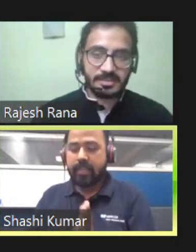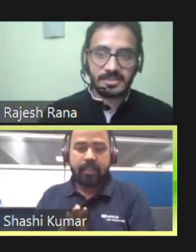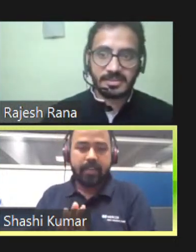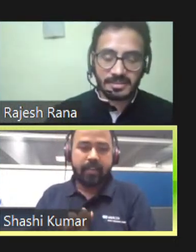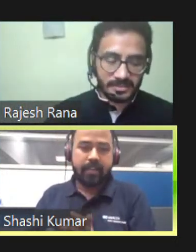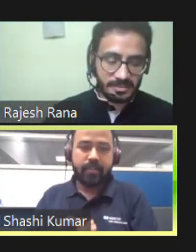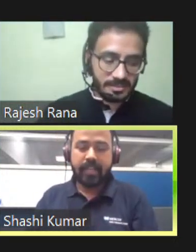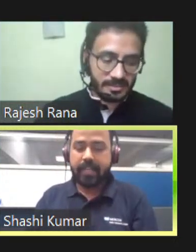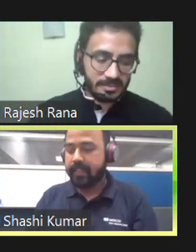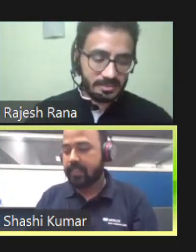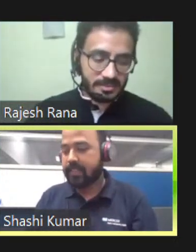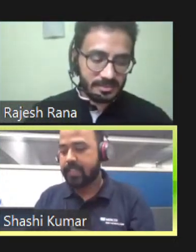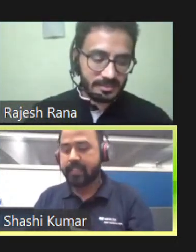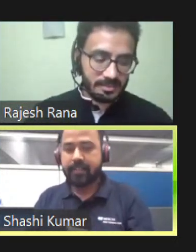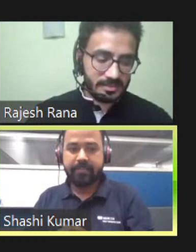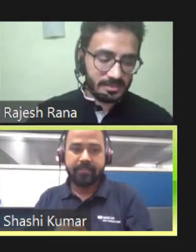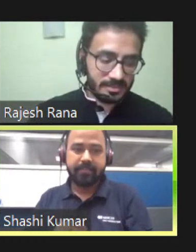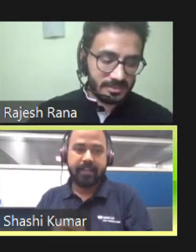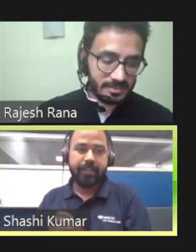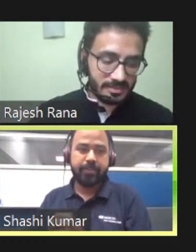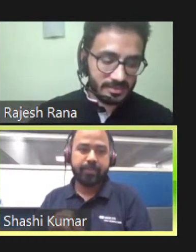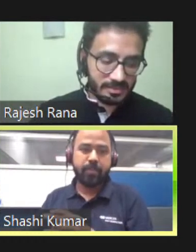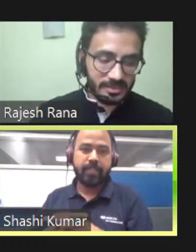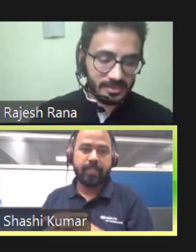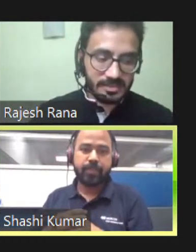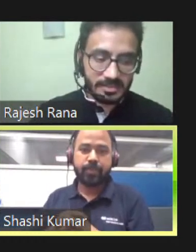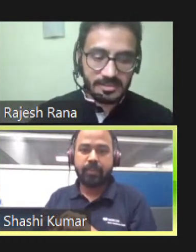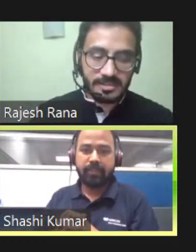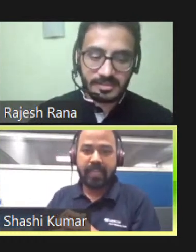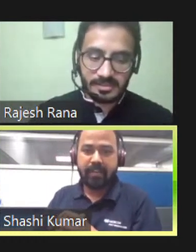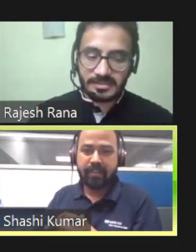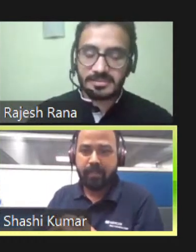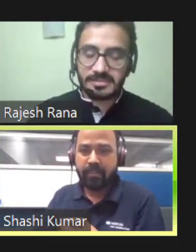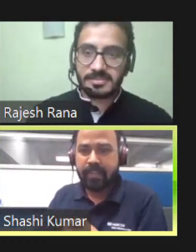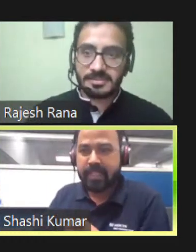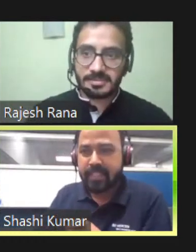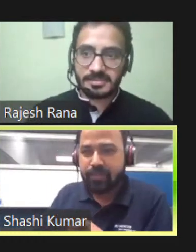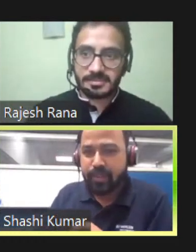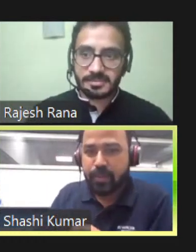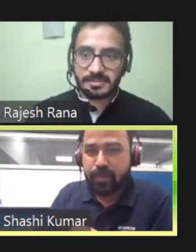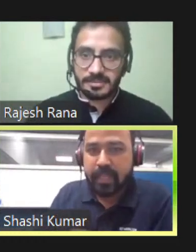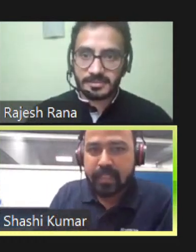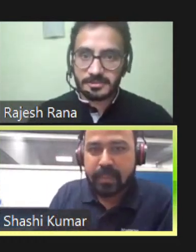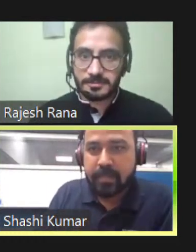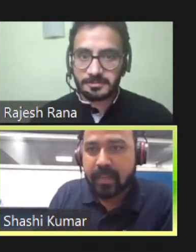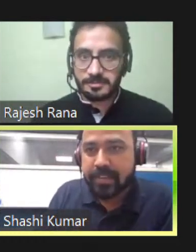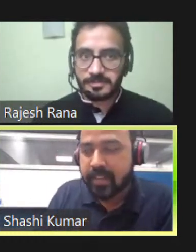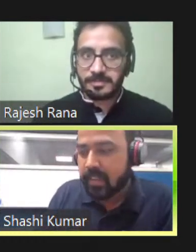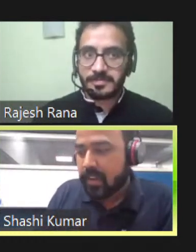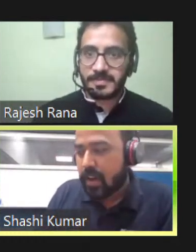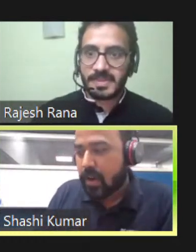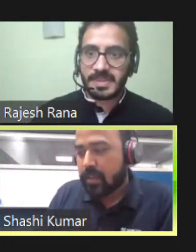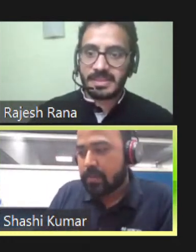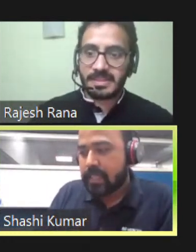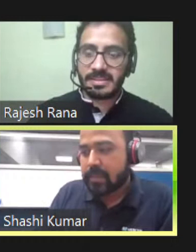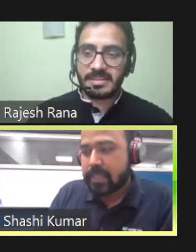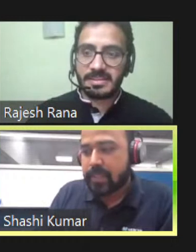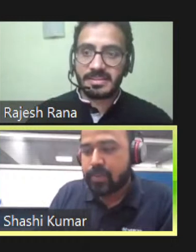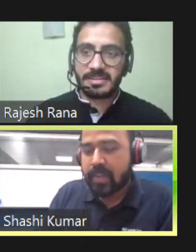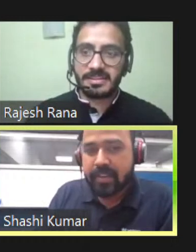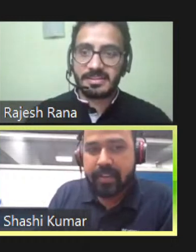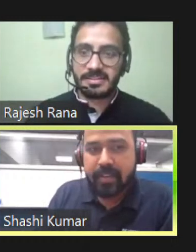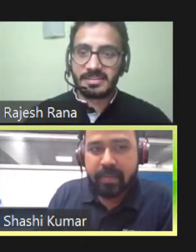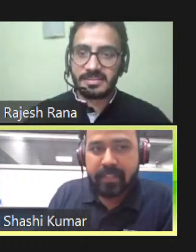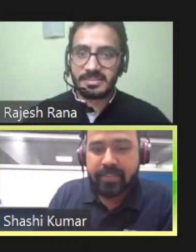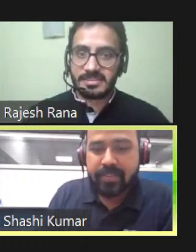Subham Pathak. You are liking the session. Thank you so much. So we have a couple of images for you participants. All the